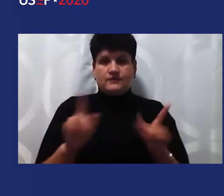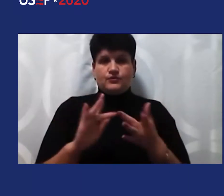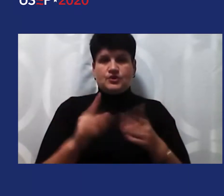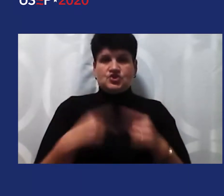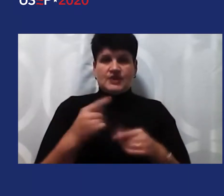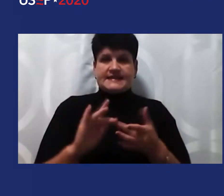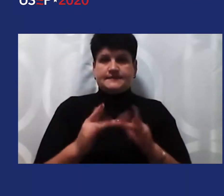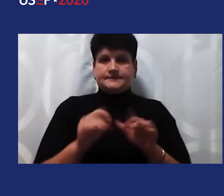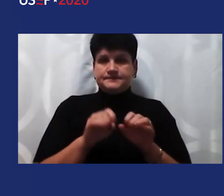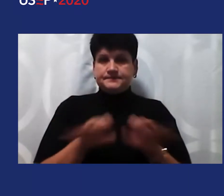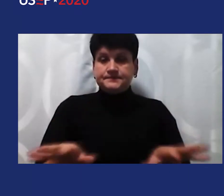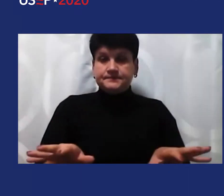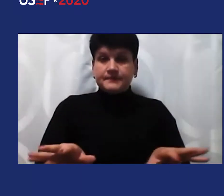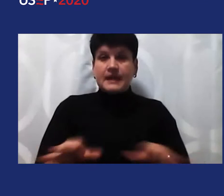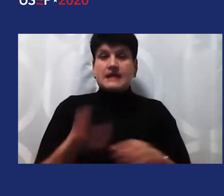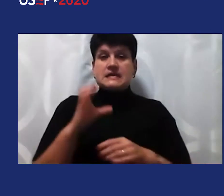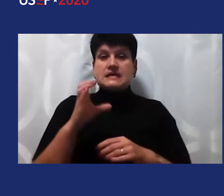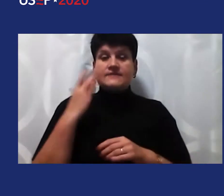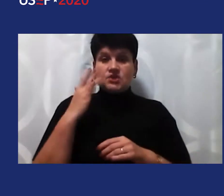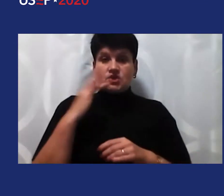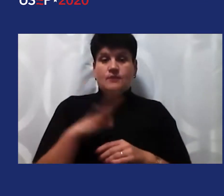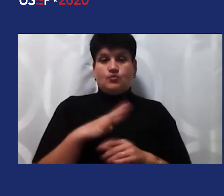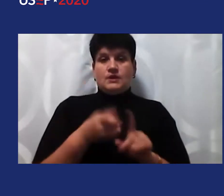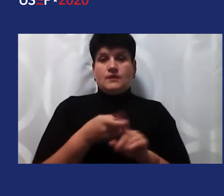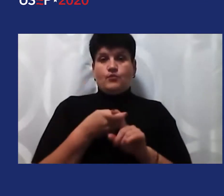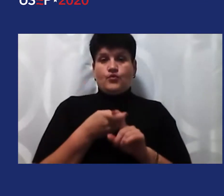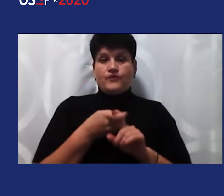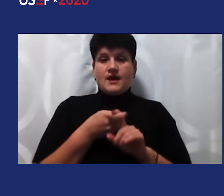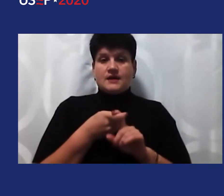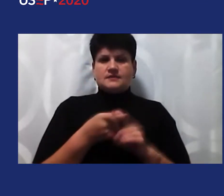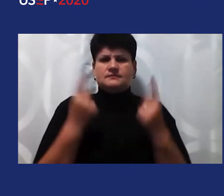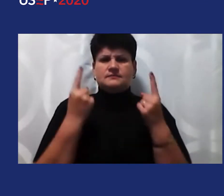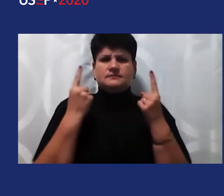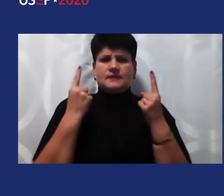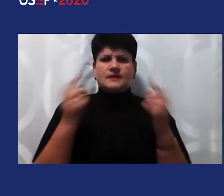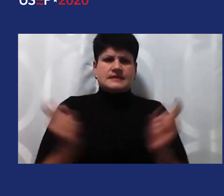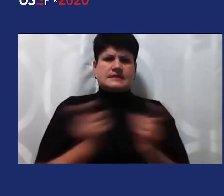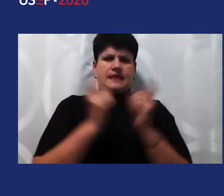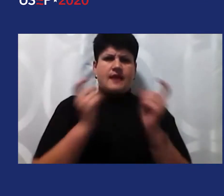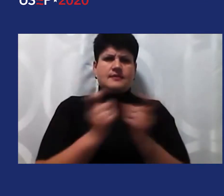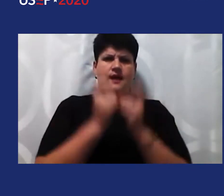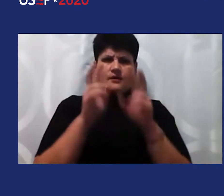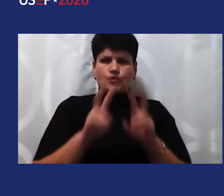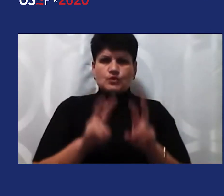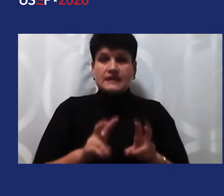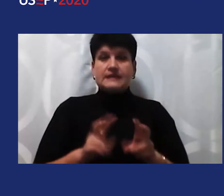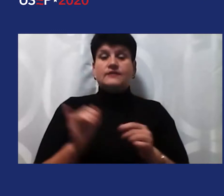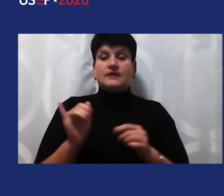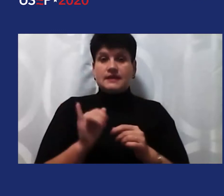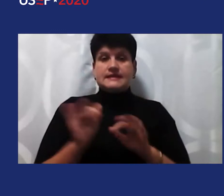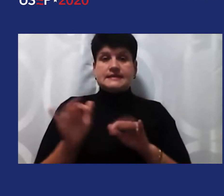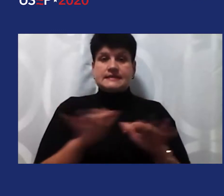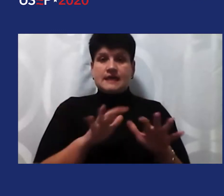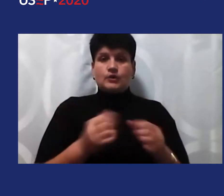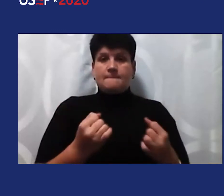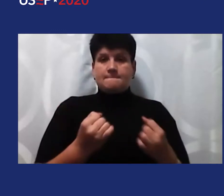intrusions, especially using social media. Uh, as you know, in US recently there were a